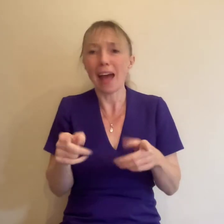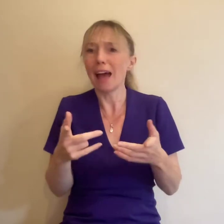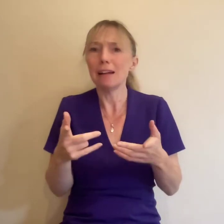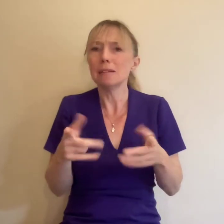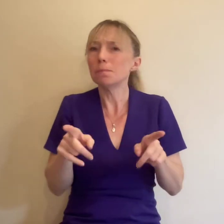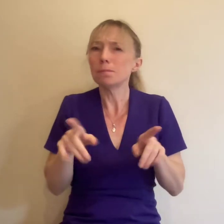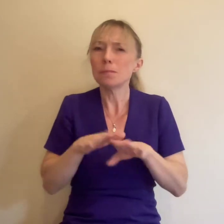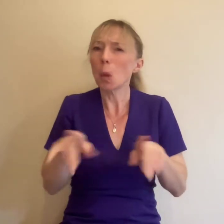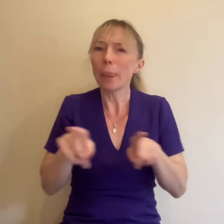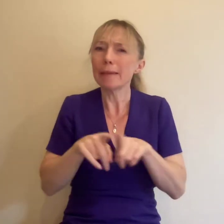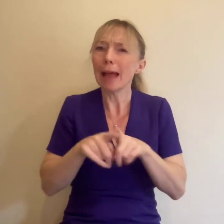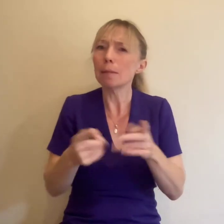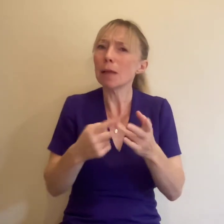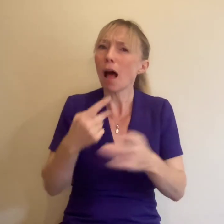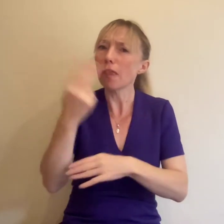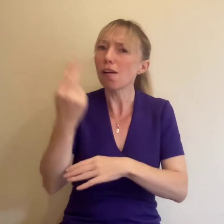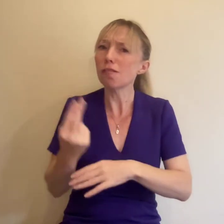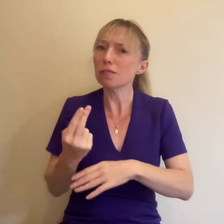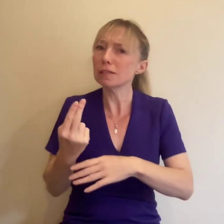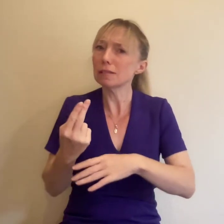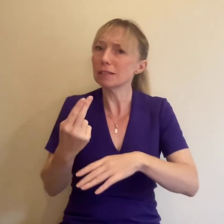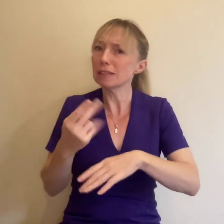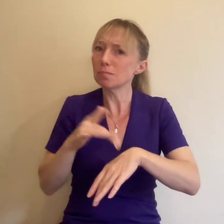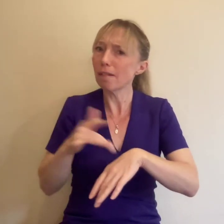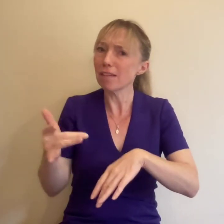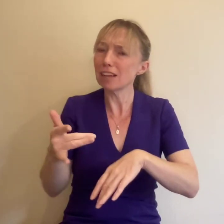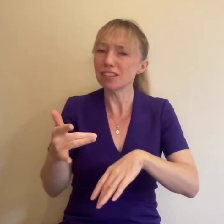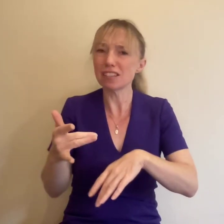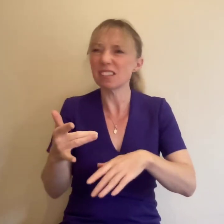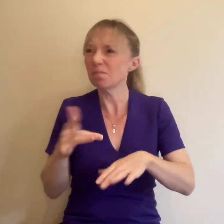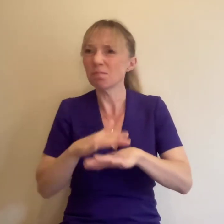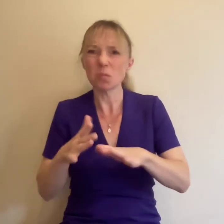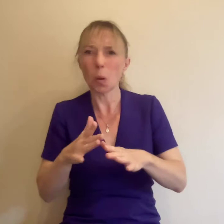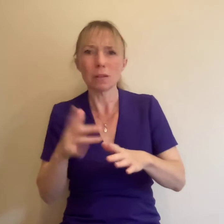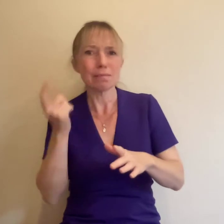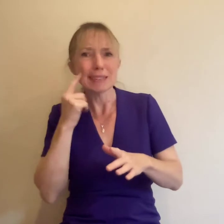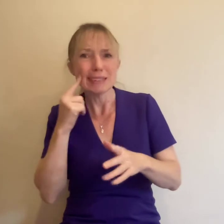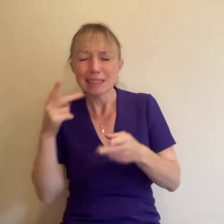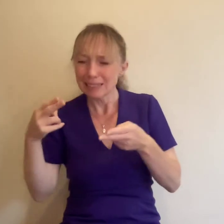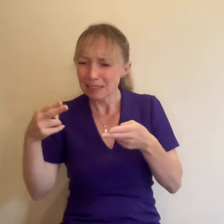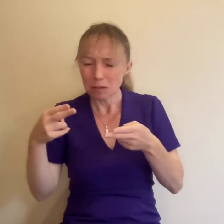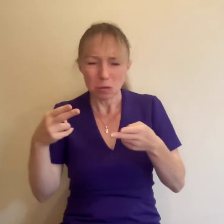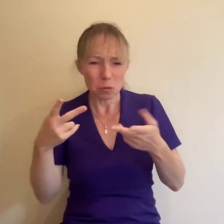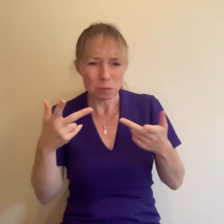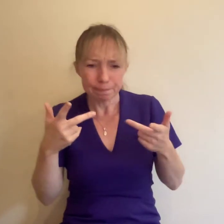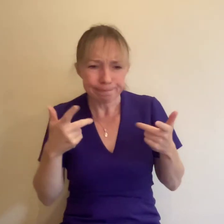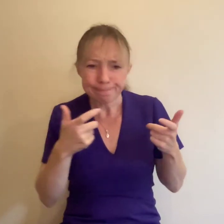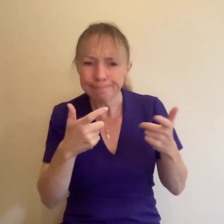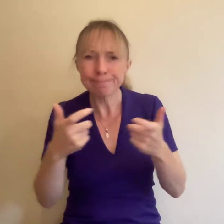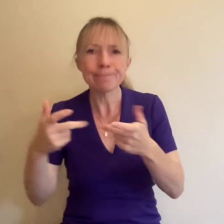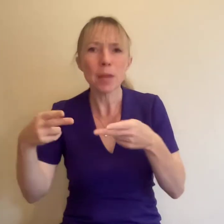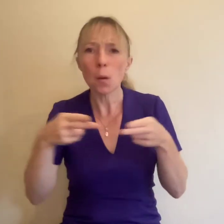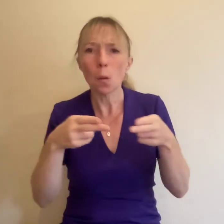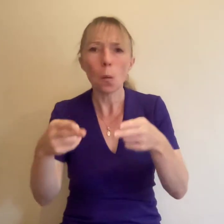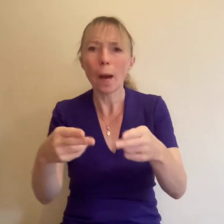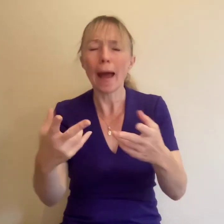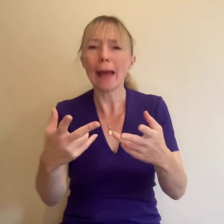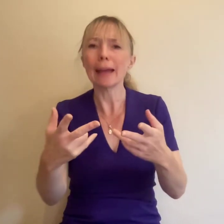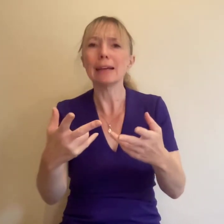pathway for writers. It is particularly true for writers whose voices are underrepresented in the UK's publishing industry, who do